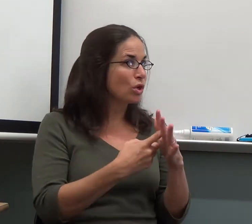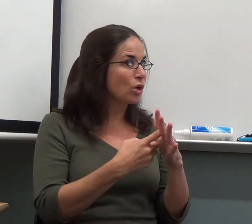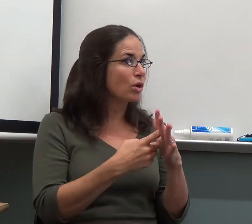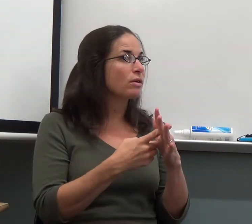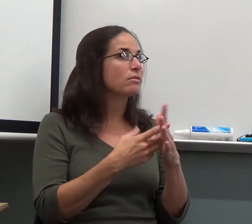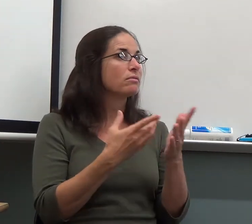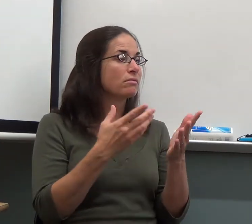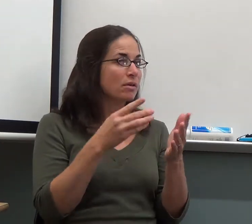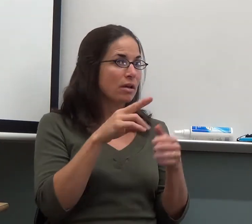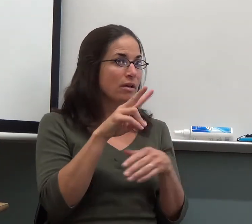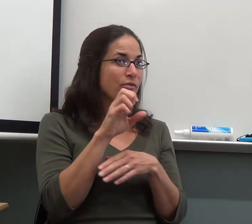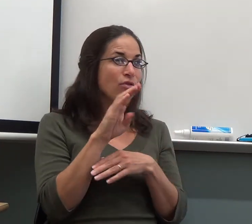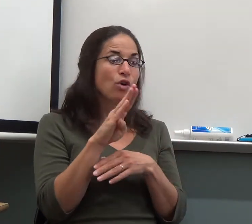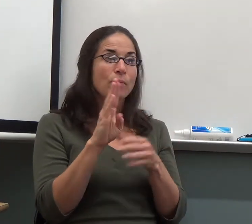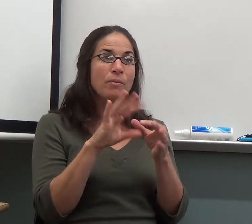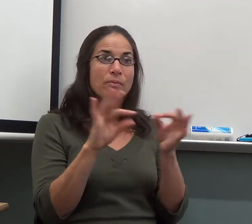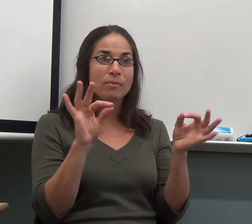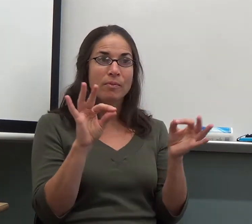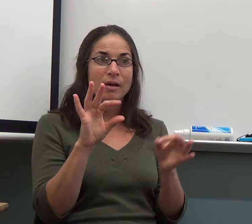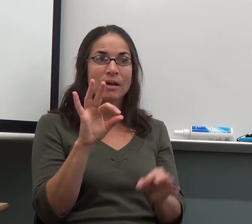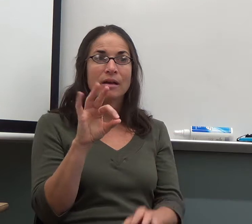verb phrase, don't I?